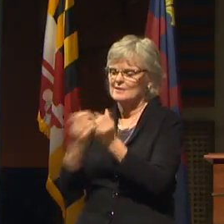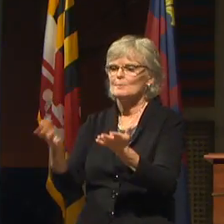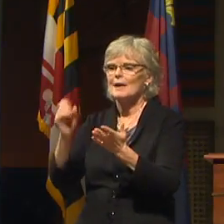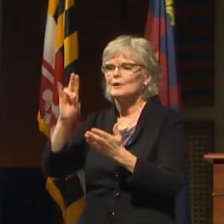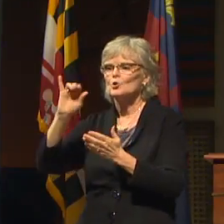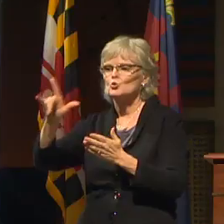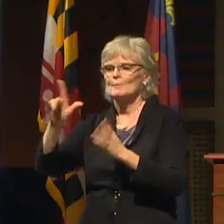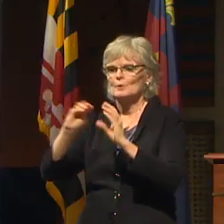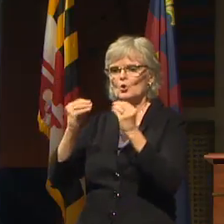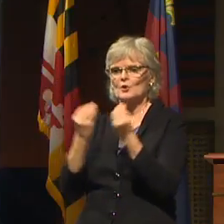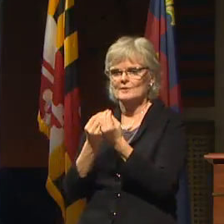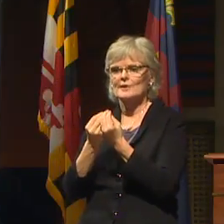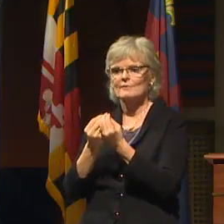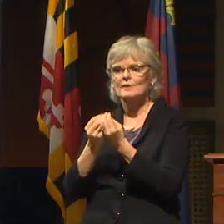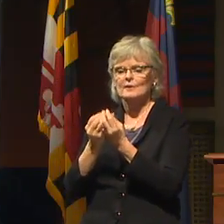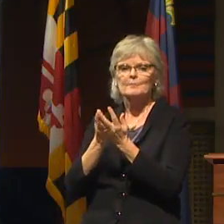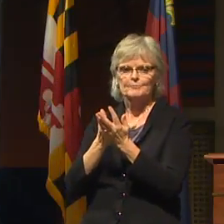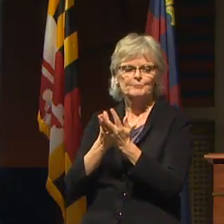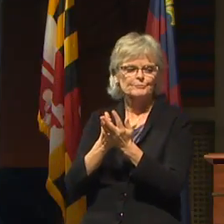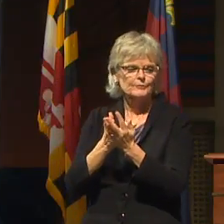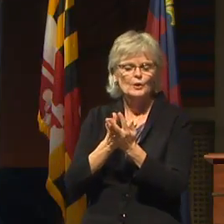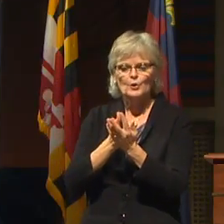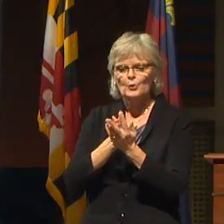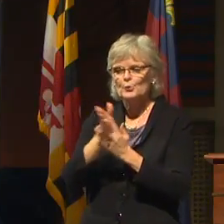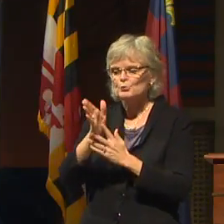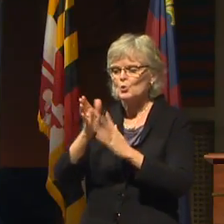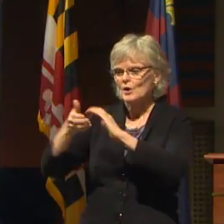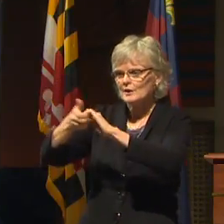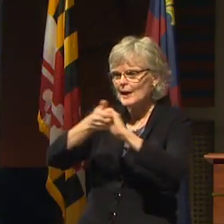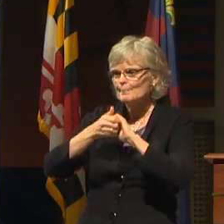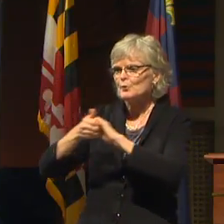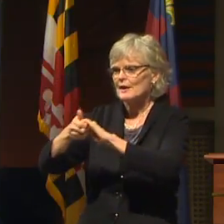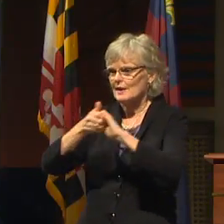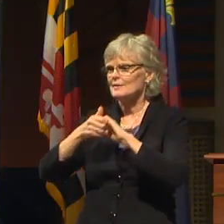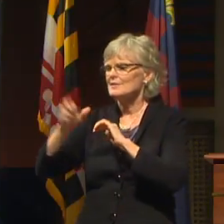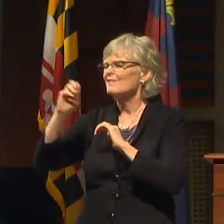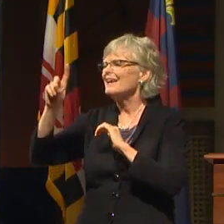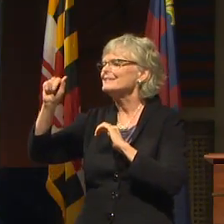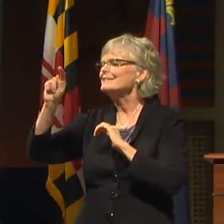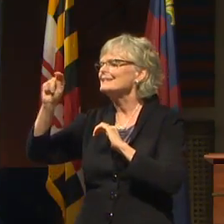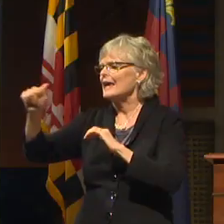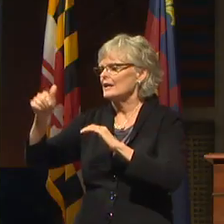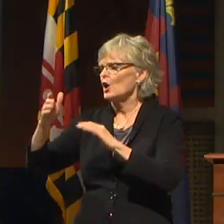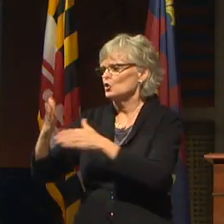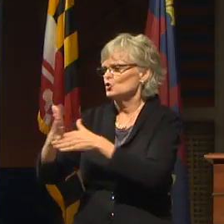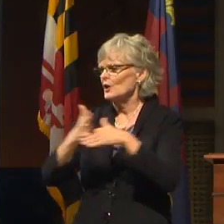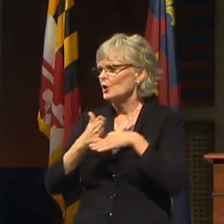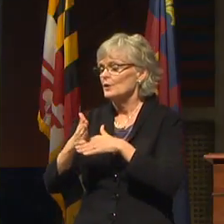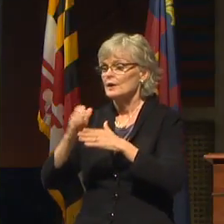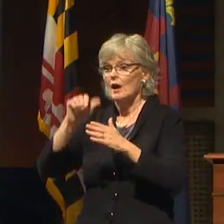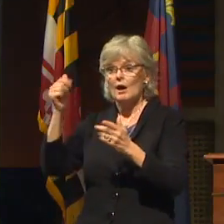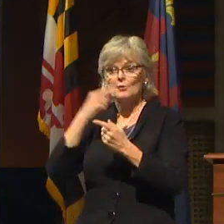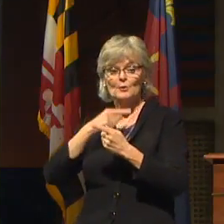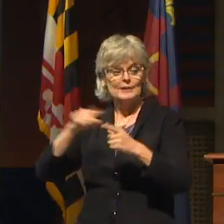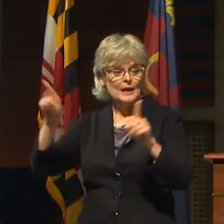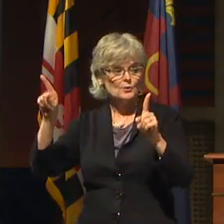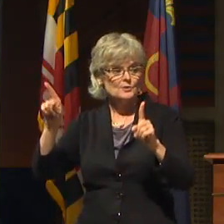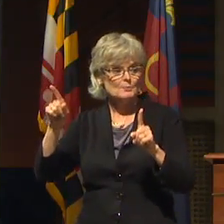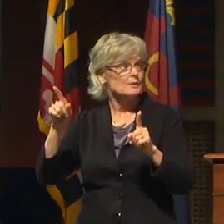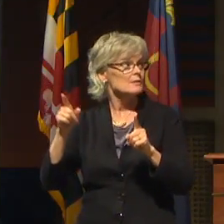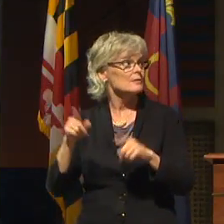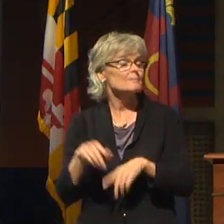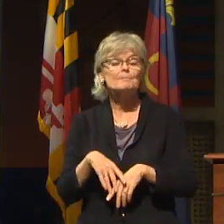organizations through through collaboration and comprehensive data sharing. Other announcements that we've recently